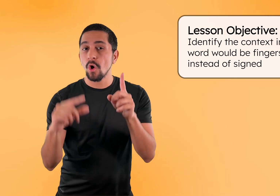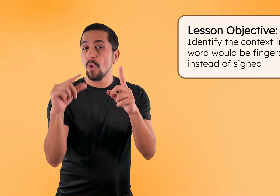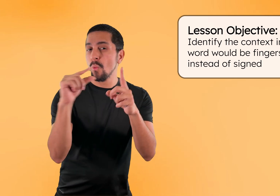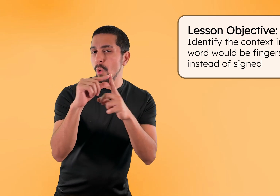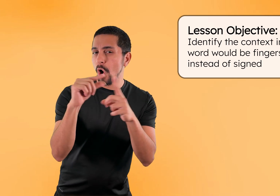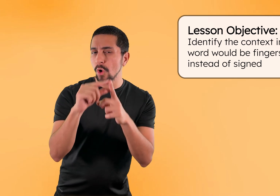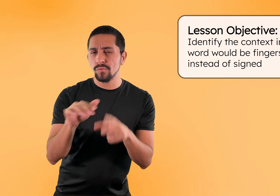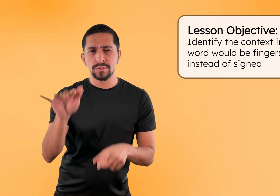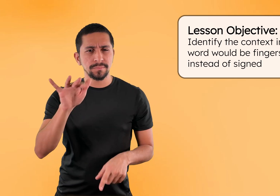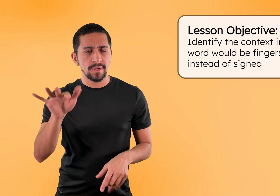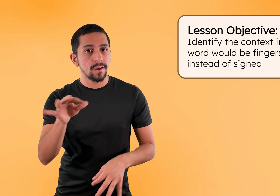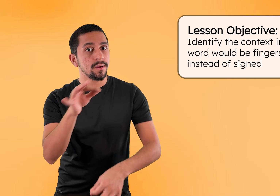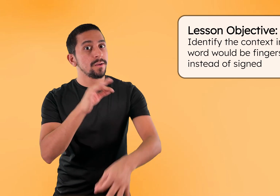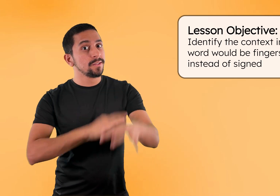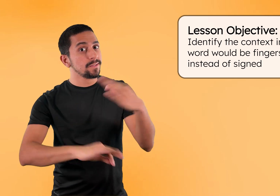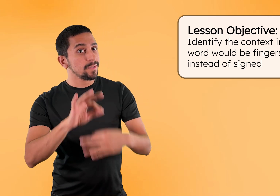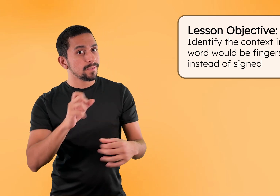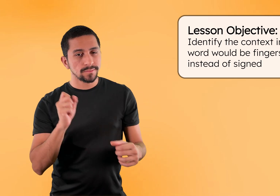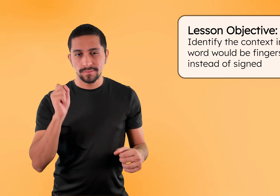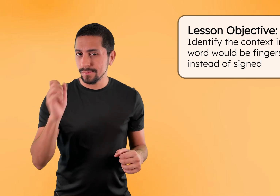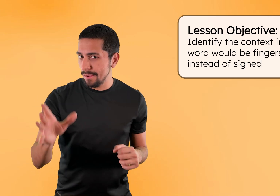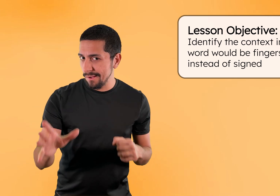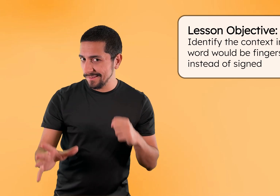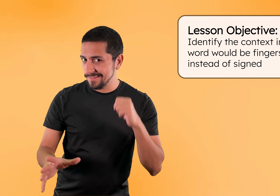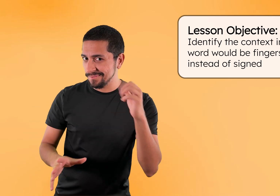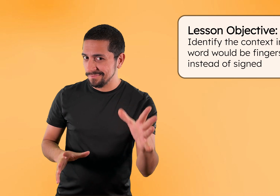of words you might fingerspell instead of signing.